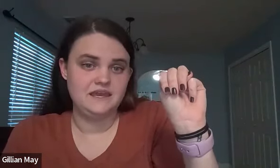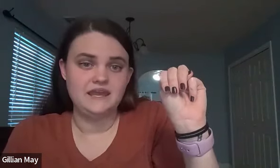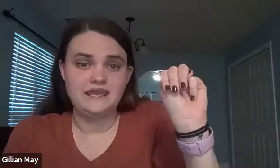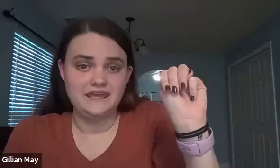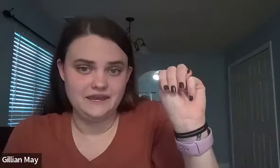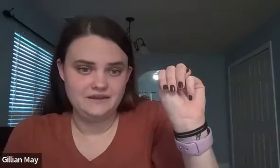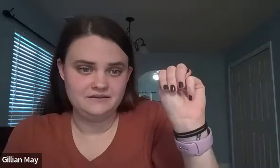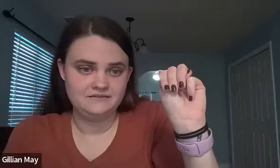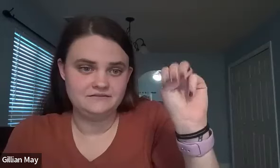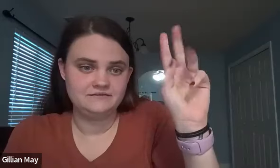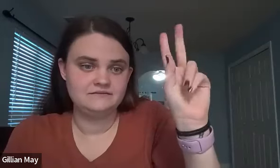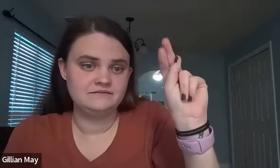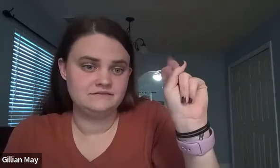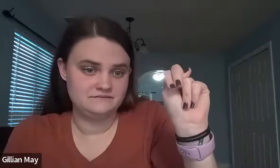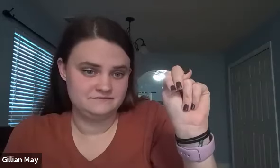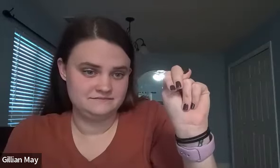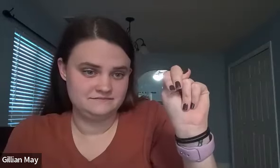then N,